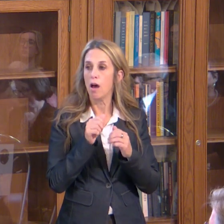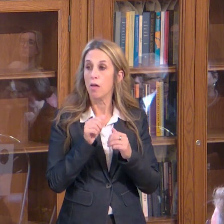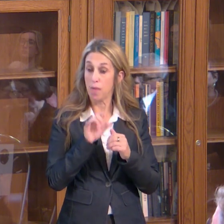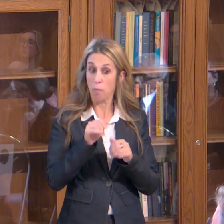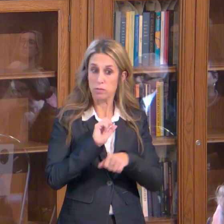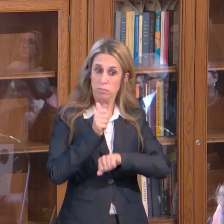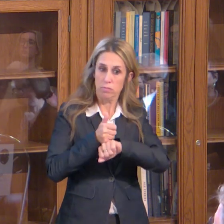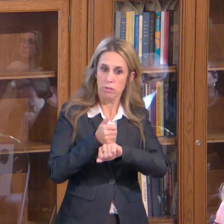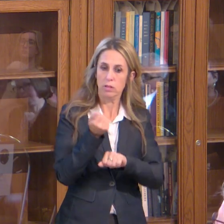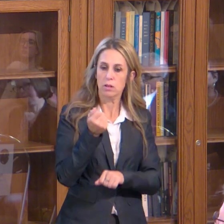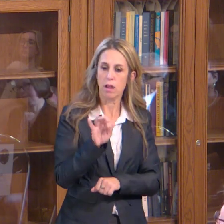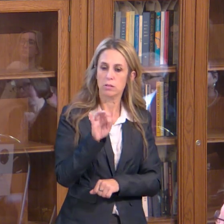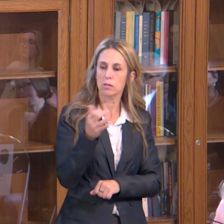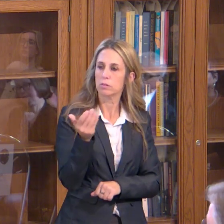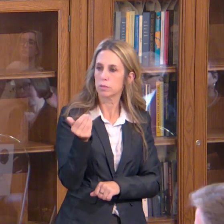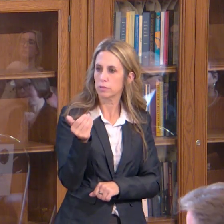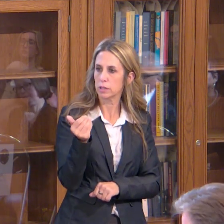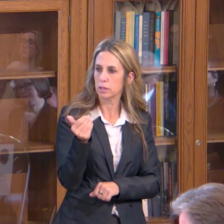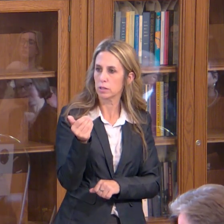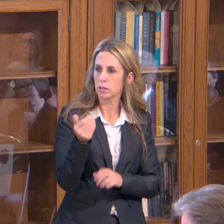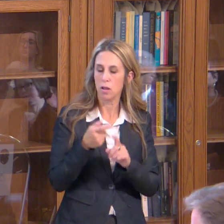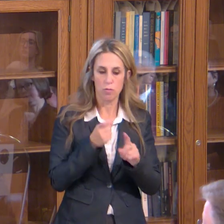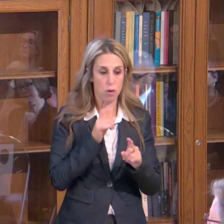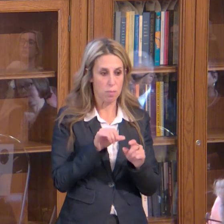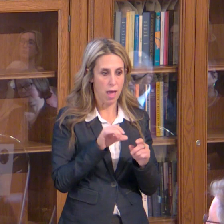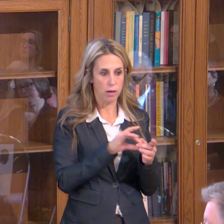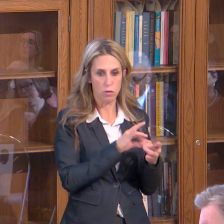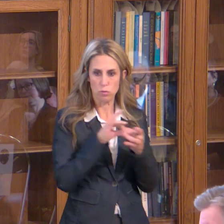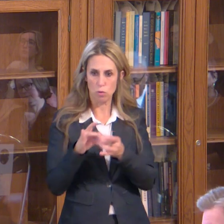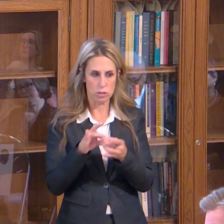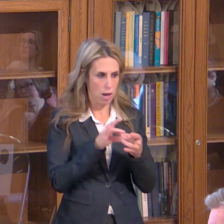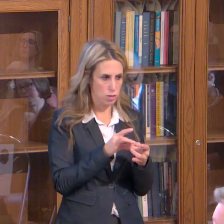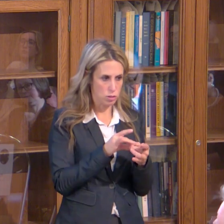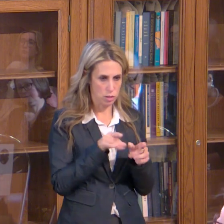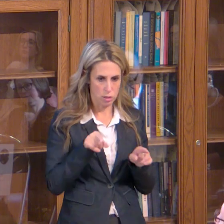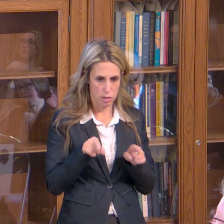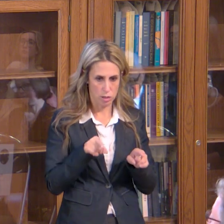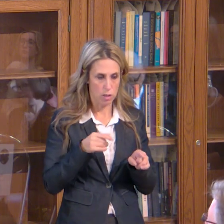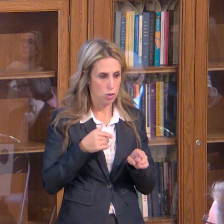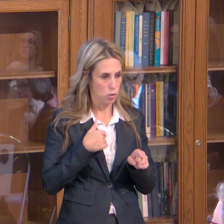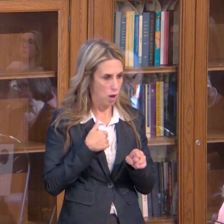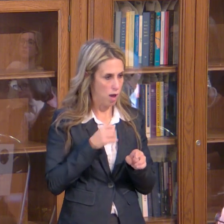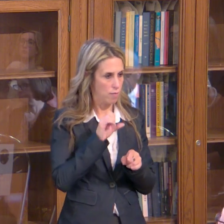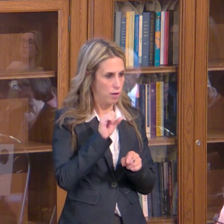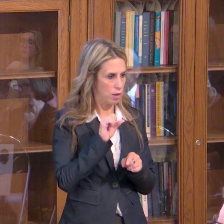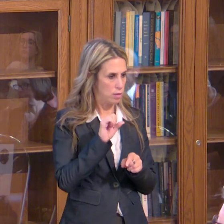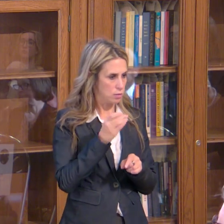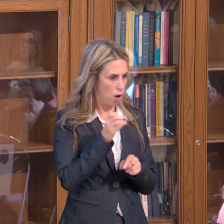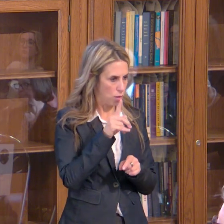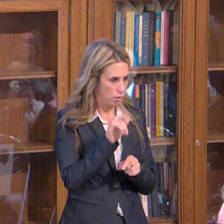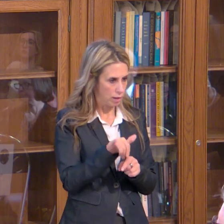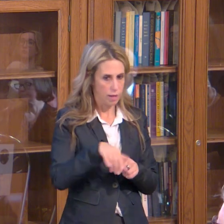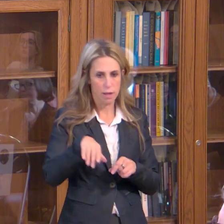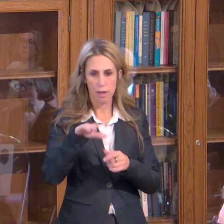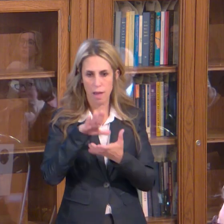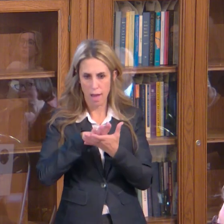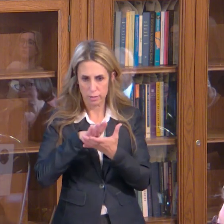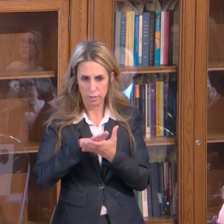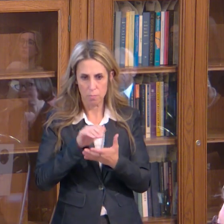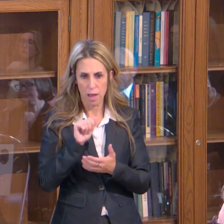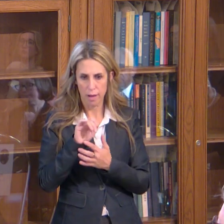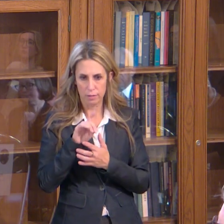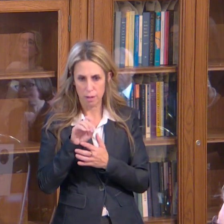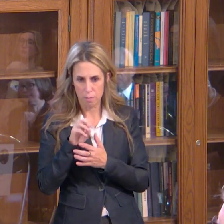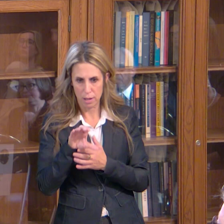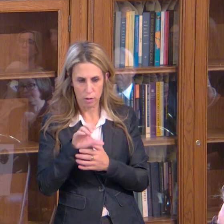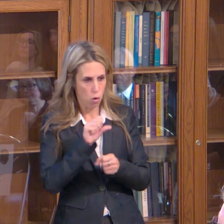in 195 and through that Association you have scholarly academic work